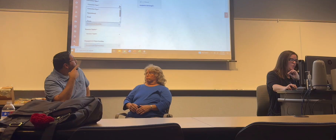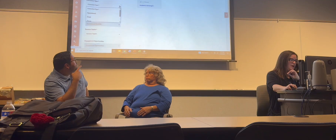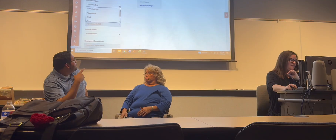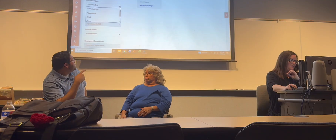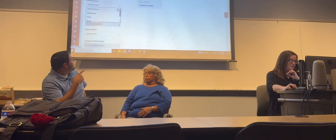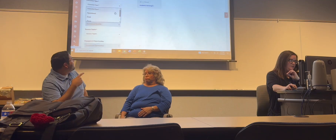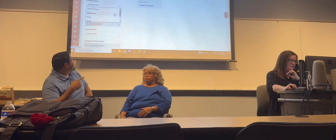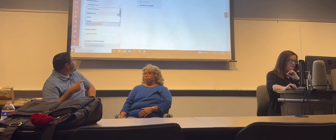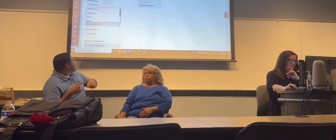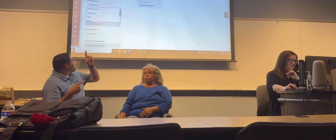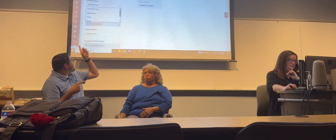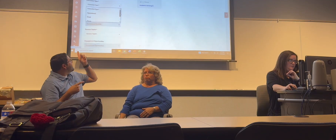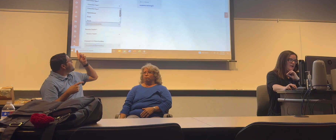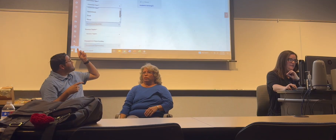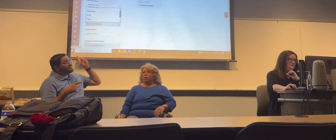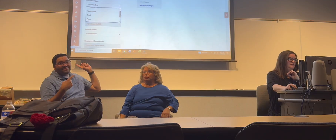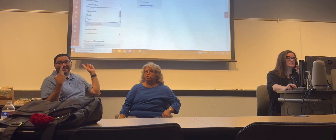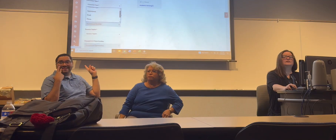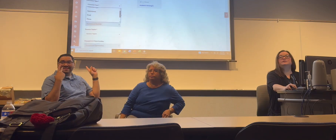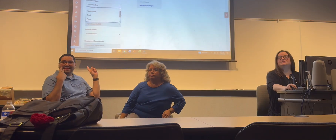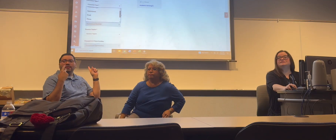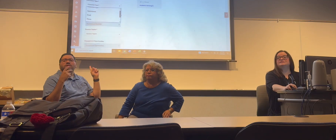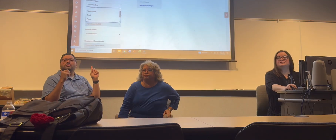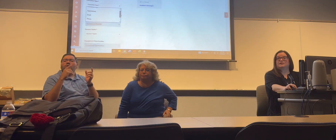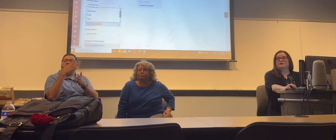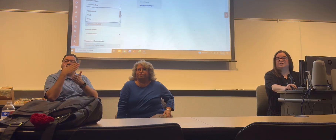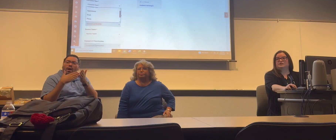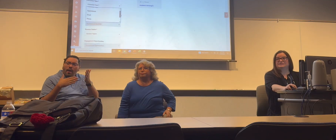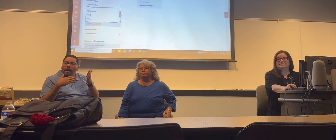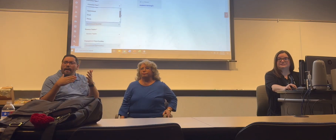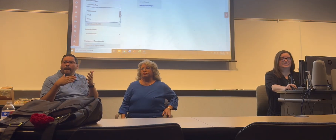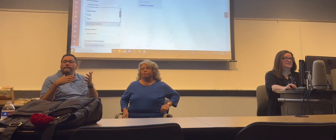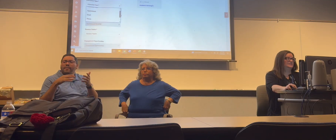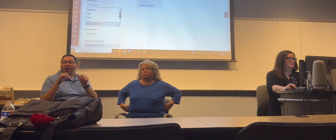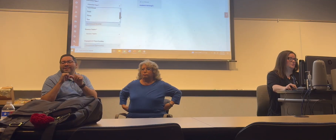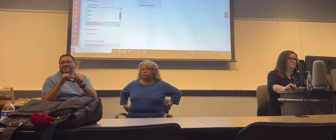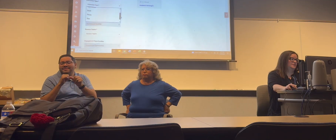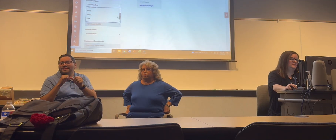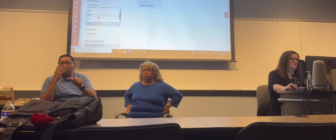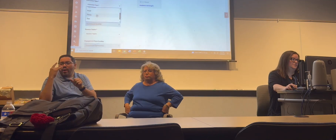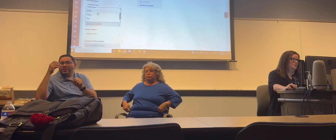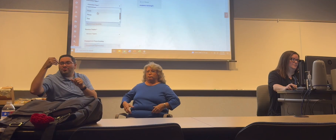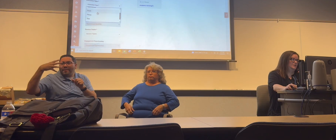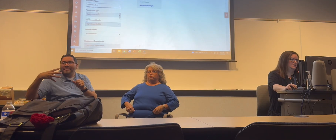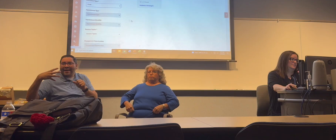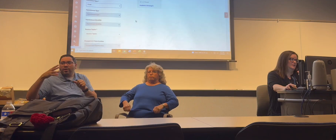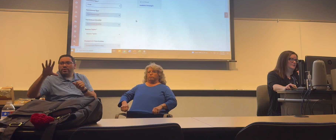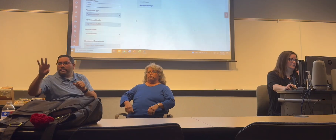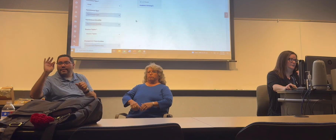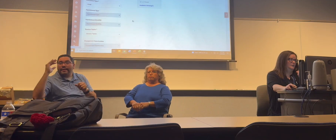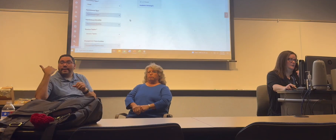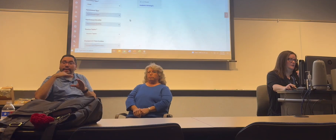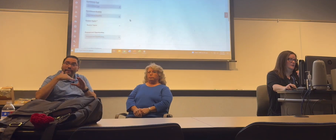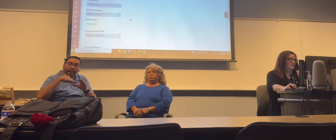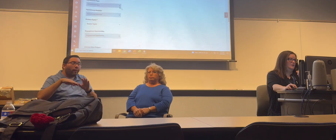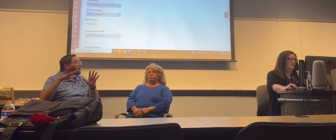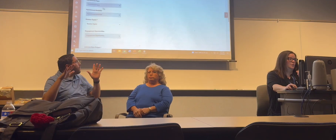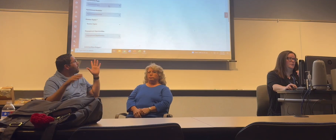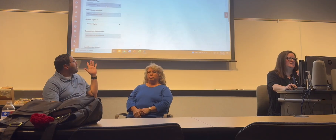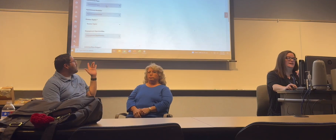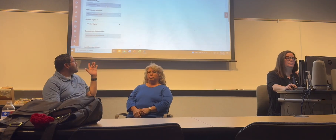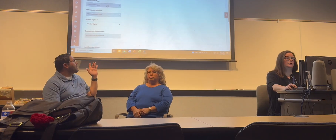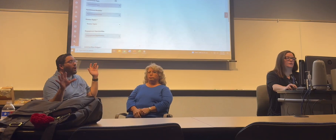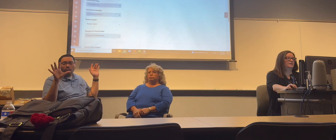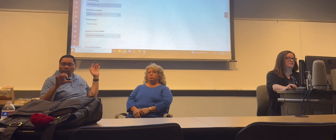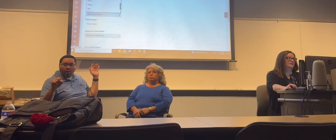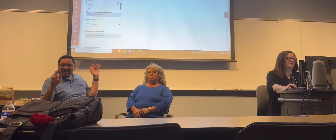couple of required Okay, fields. that's what I was wondering. Right, so some of these things are consistent because it's a drop down. So you can pick email,